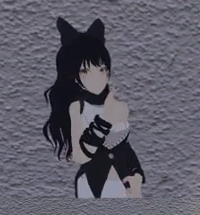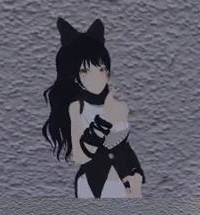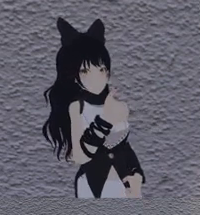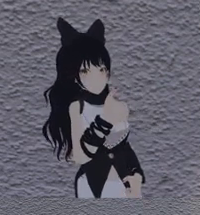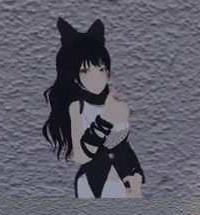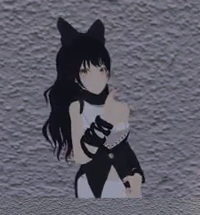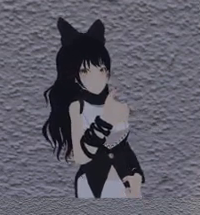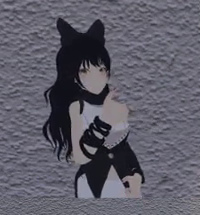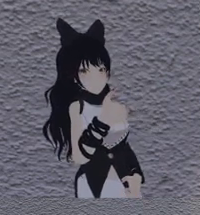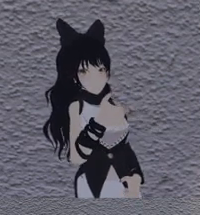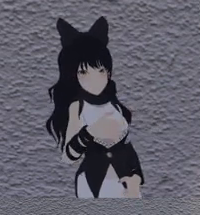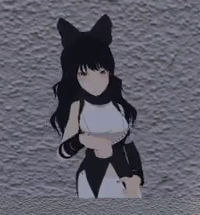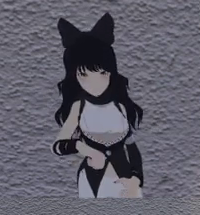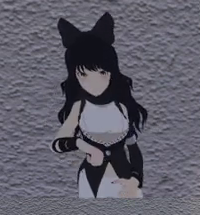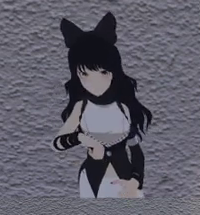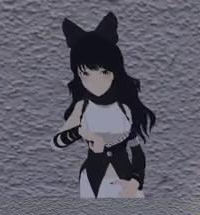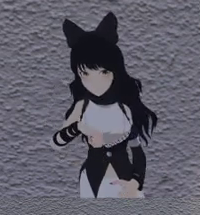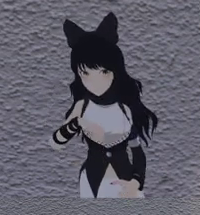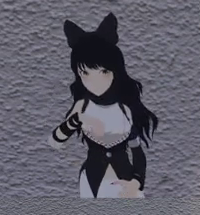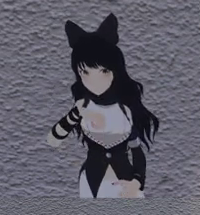Proud.